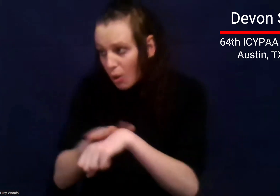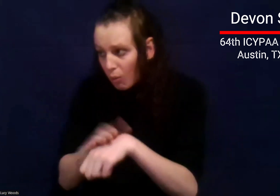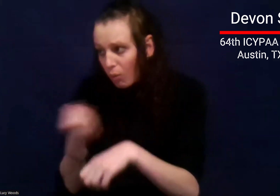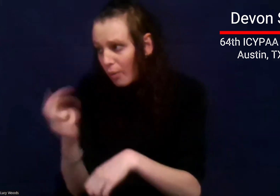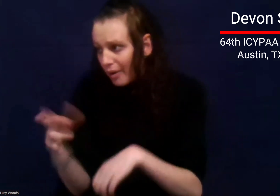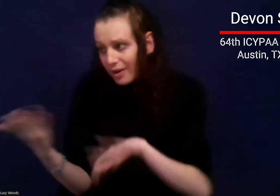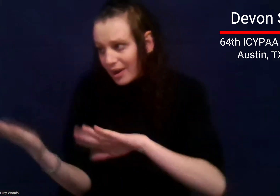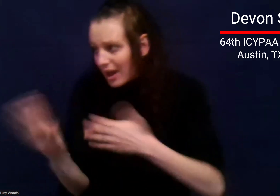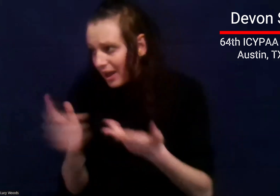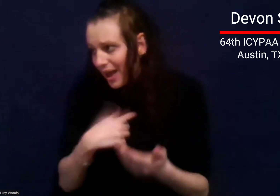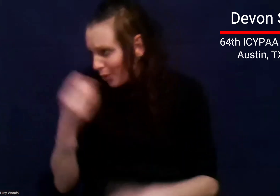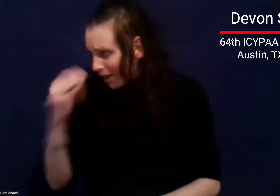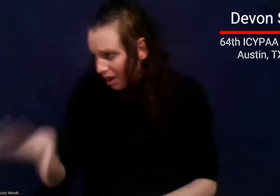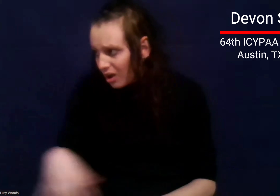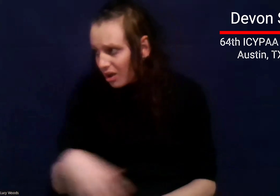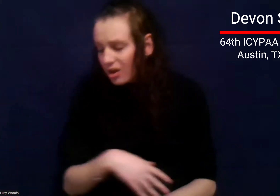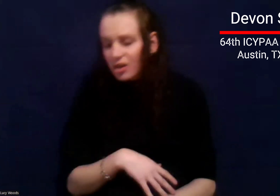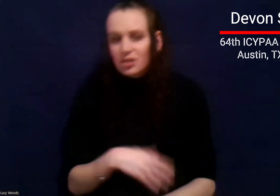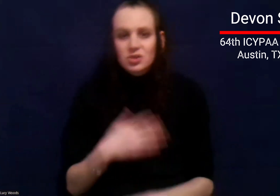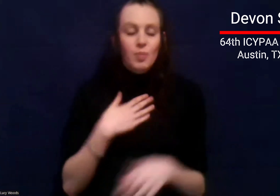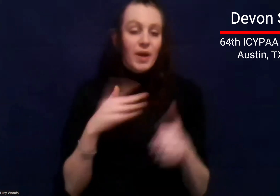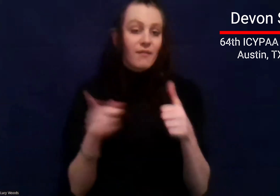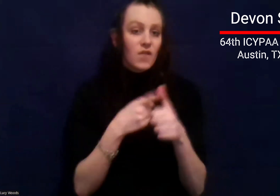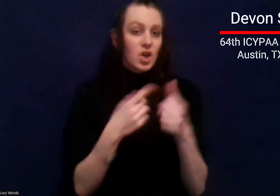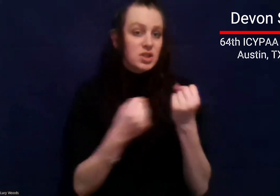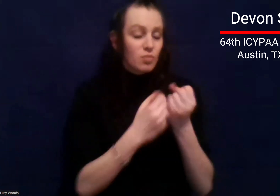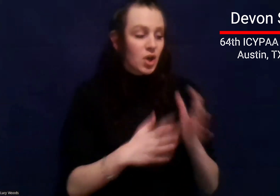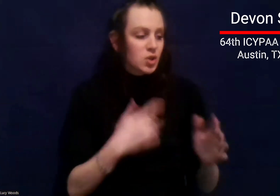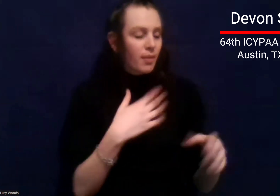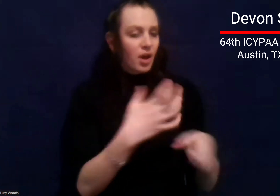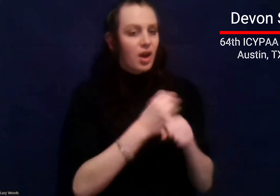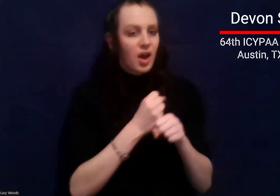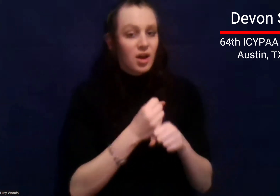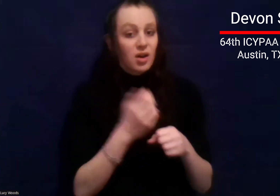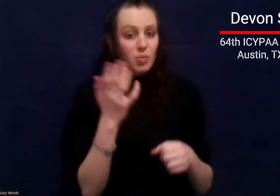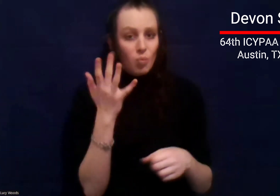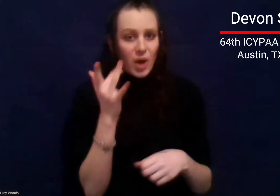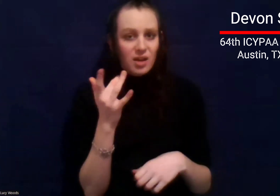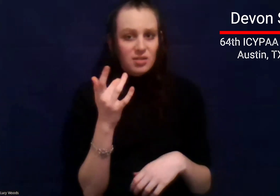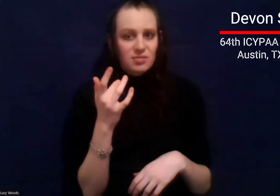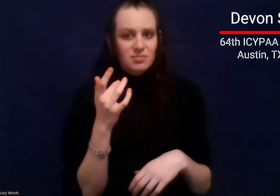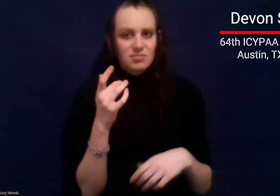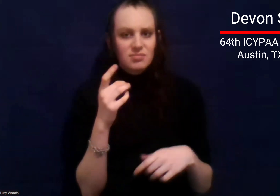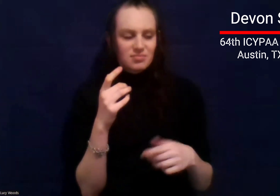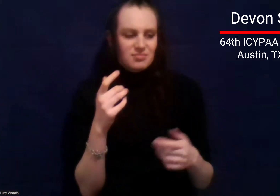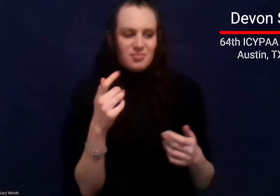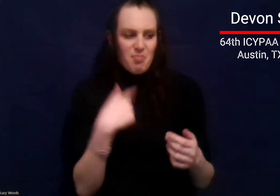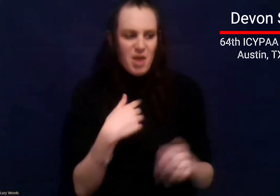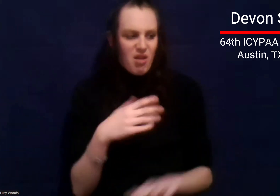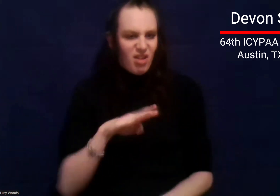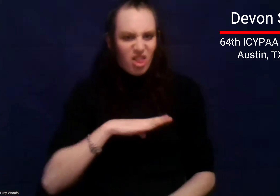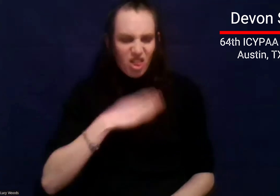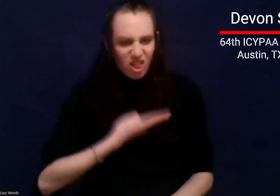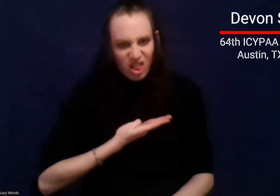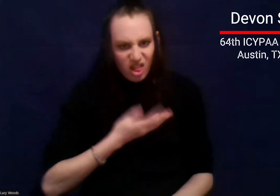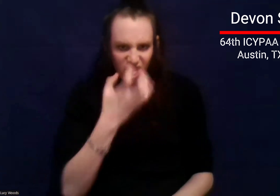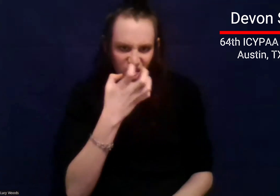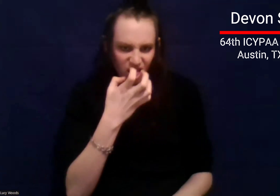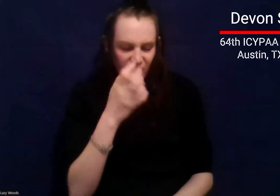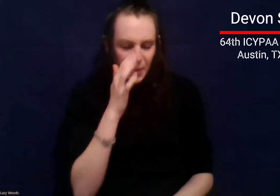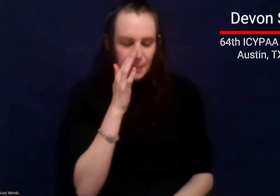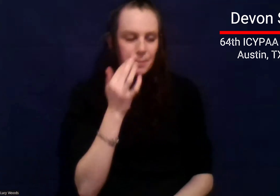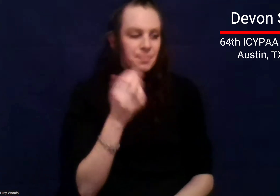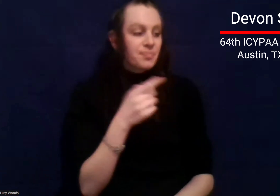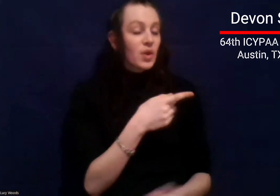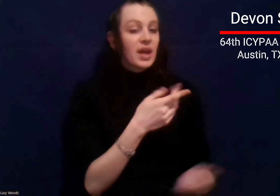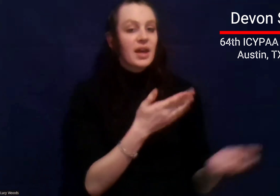got my first sponsor out of spite. And that man is the man that took me through the 12 steps the first time. And